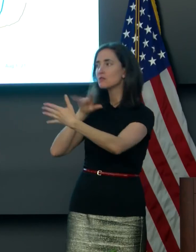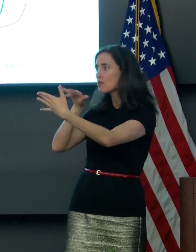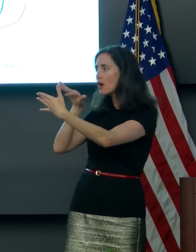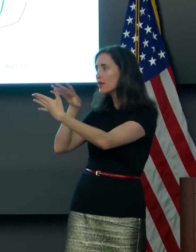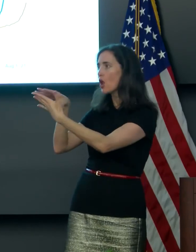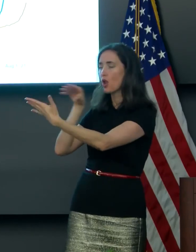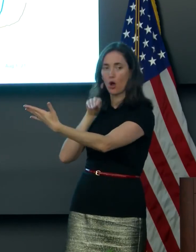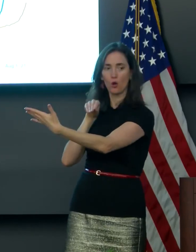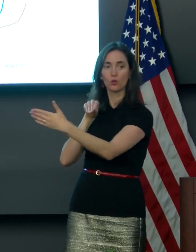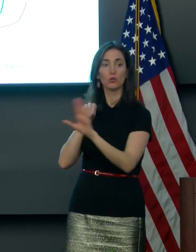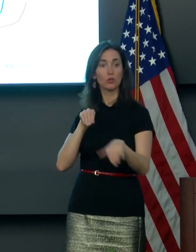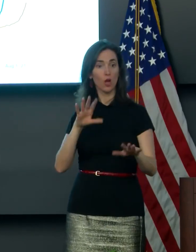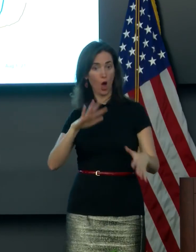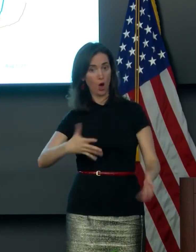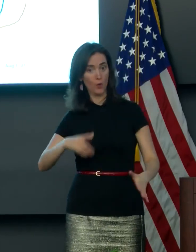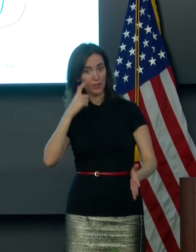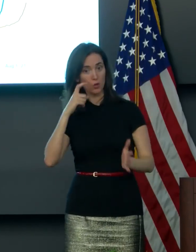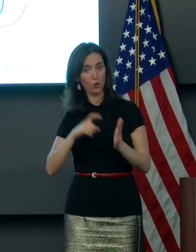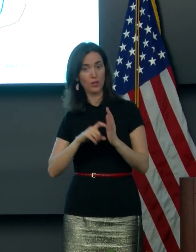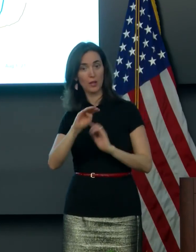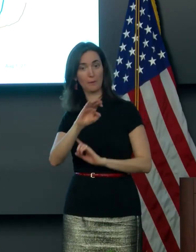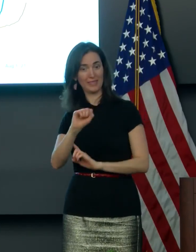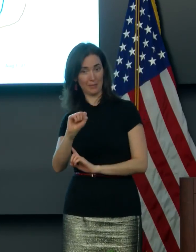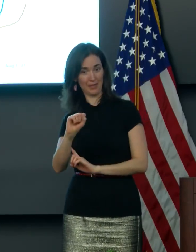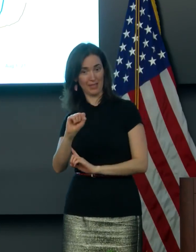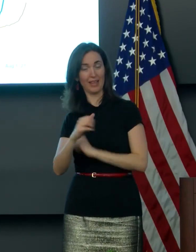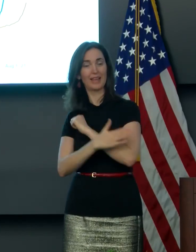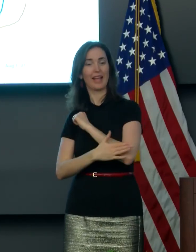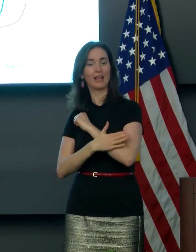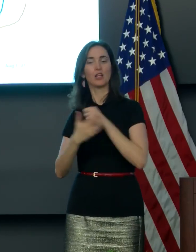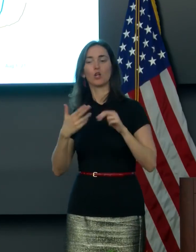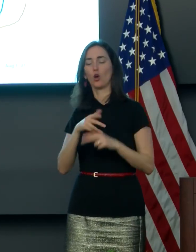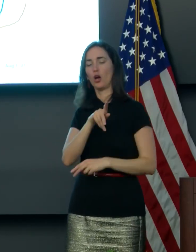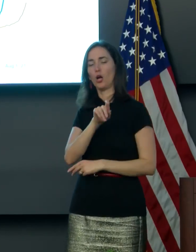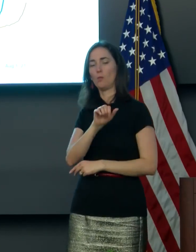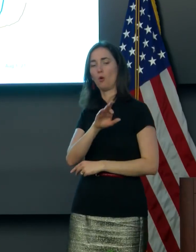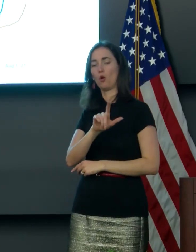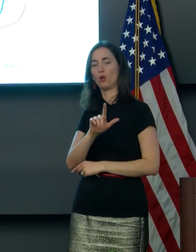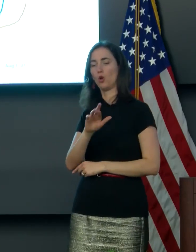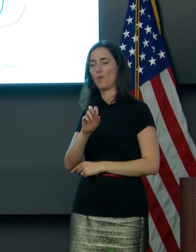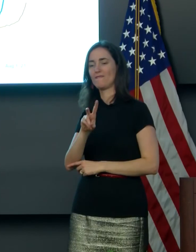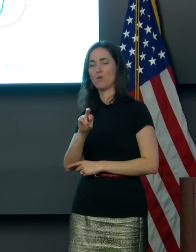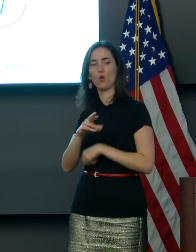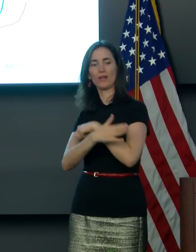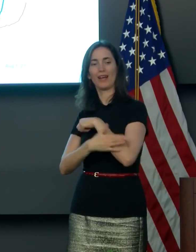in Mississippi, you may have seen that the Pearl River County school system had to close down,